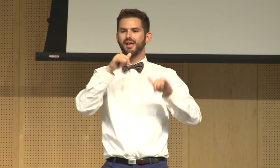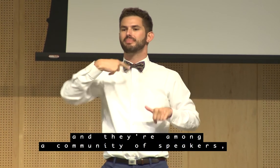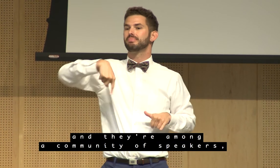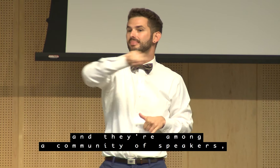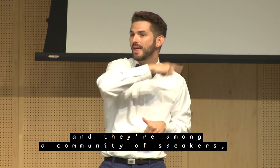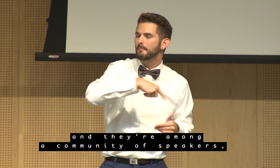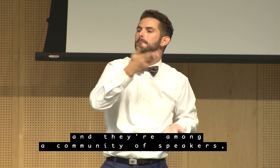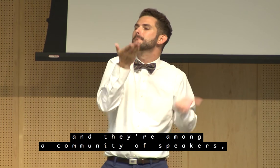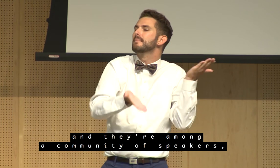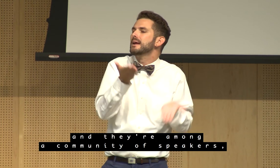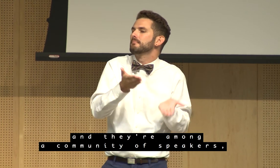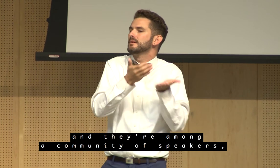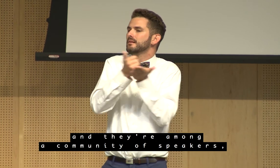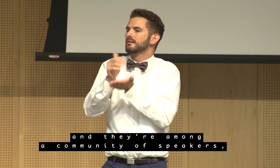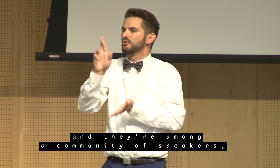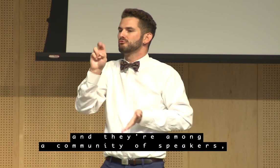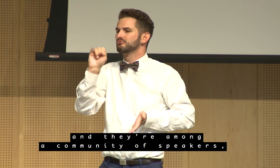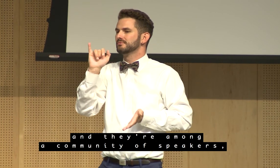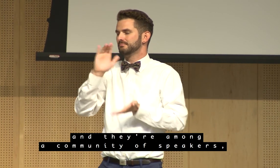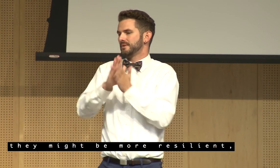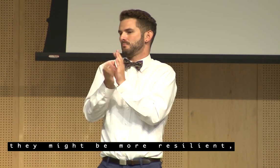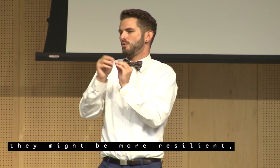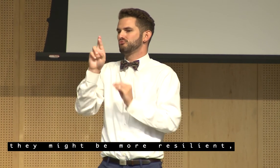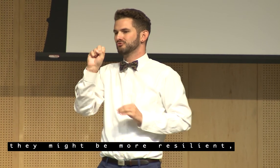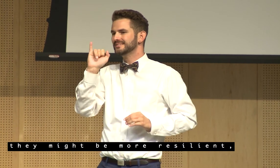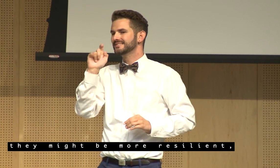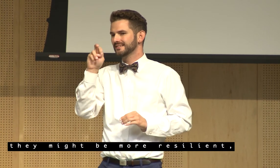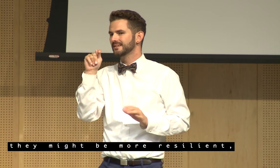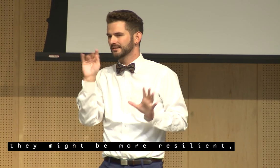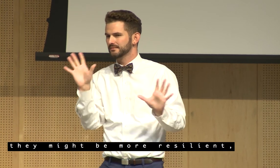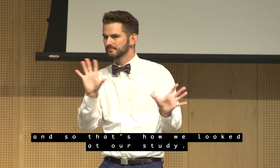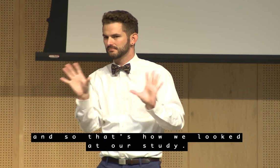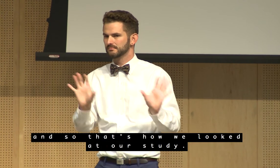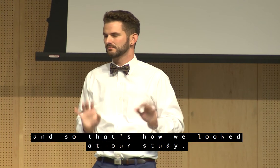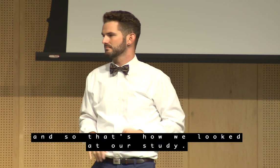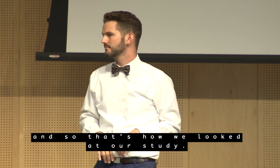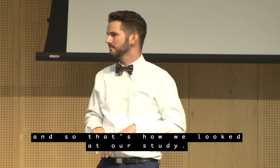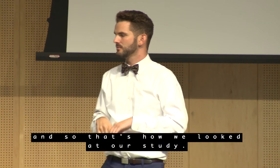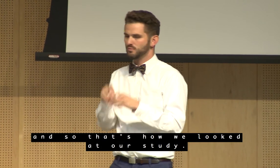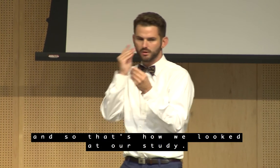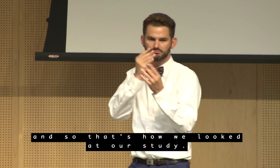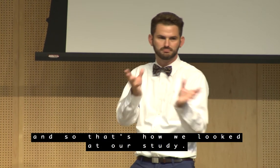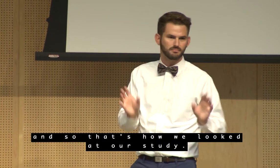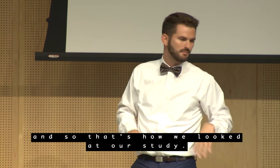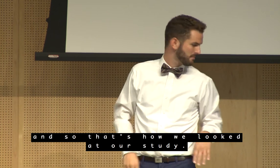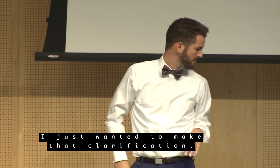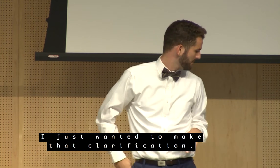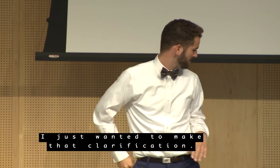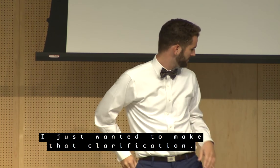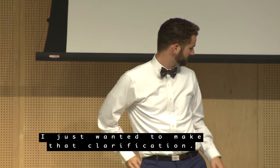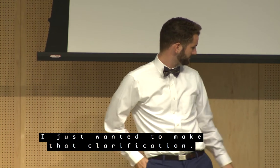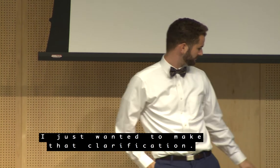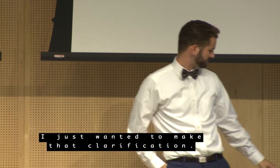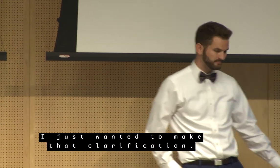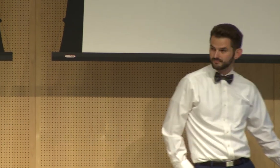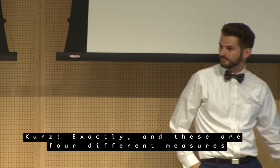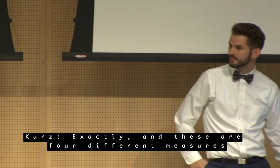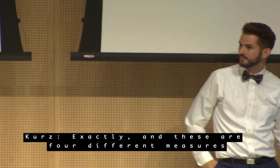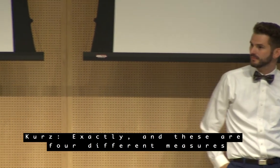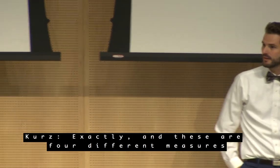and they're among a community of speakers, they might be more resilient. And so that's how we looked at our study. I just wanted to make that clarification. Exactly.